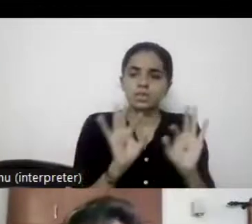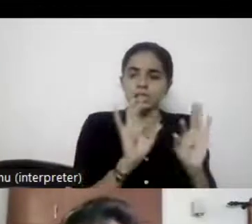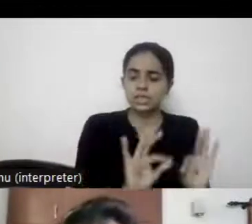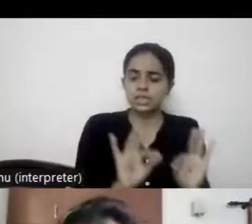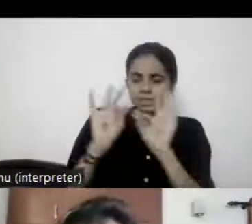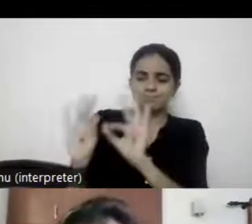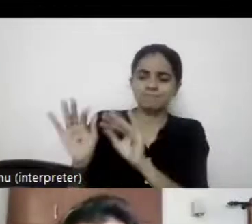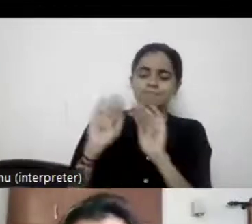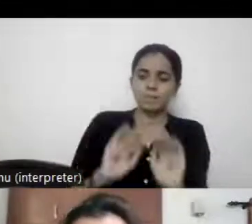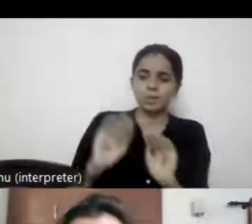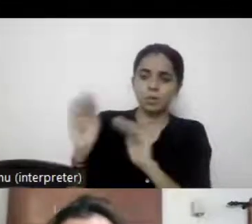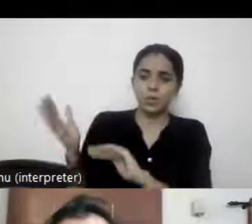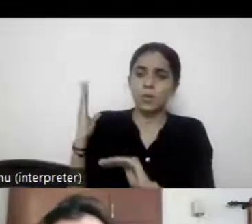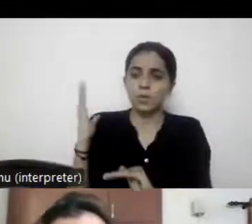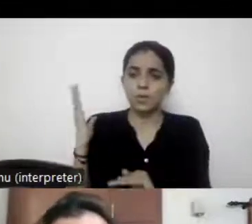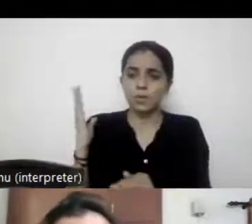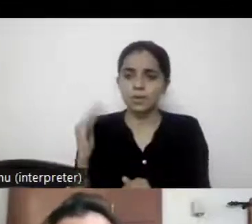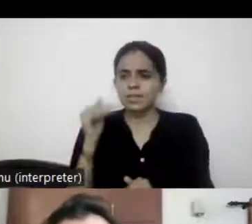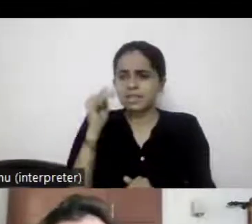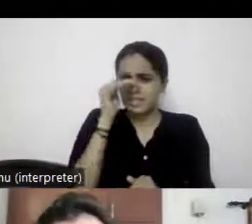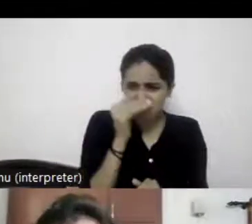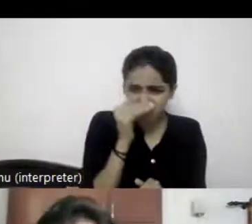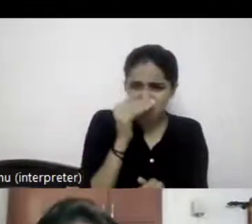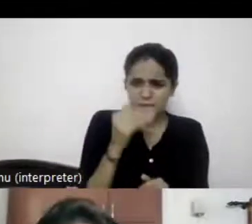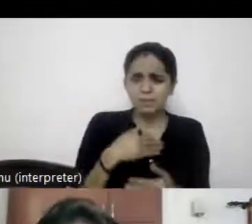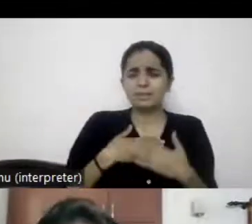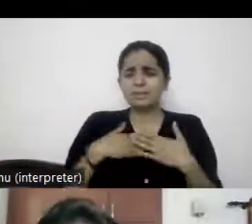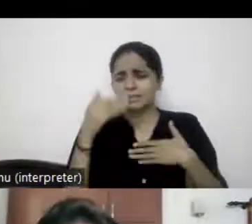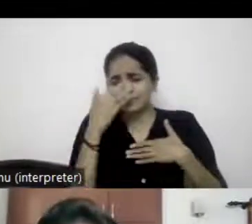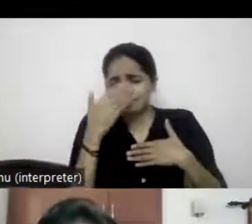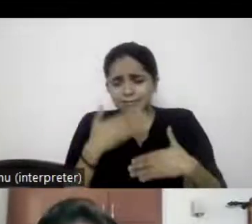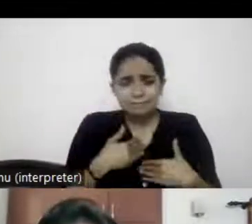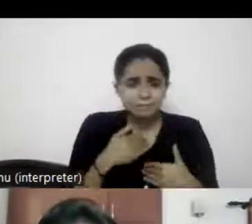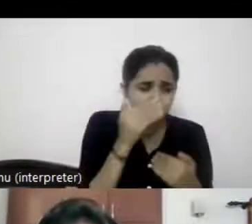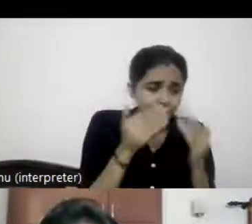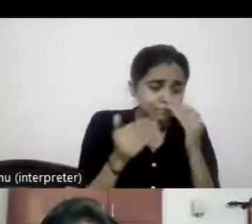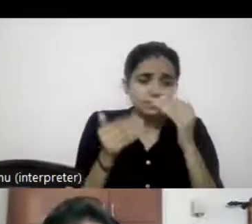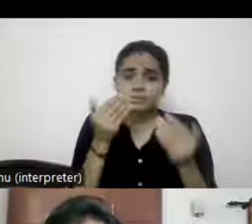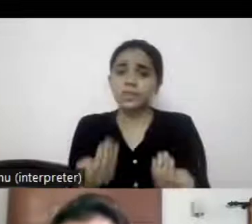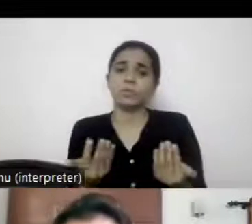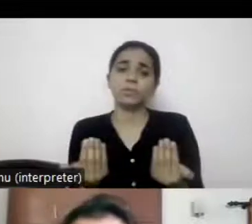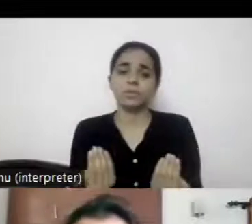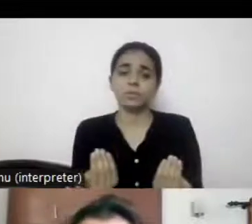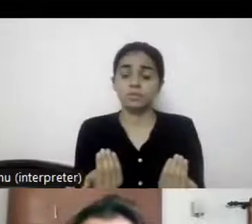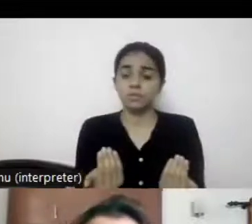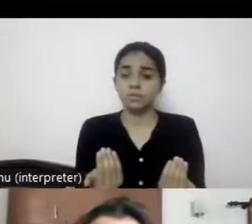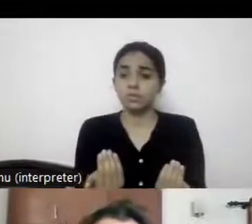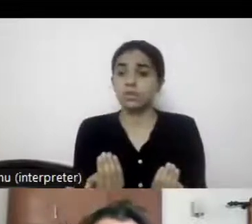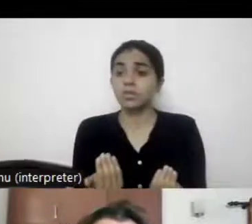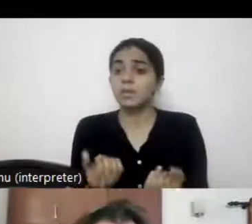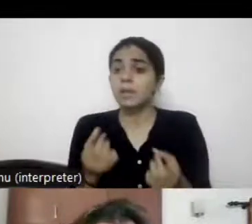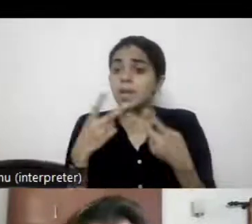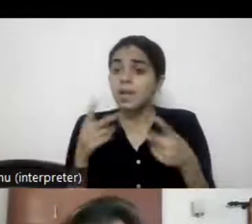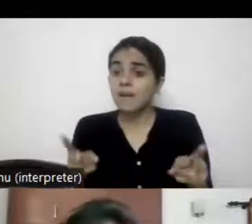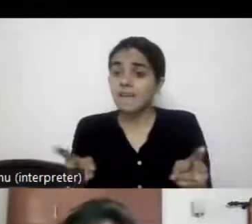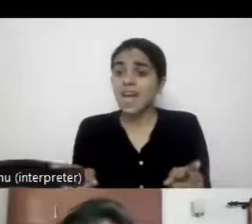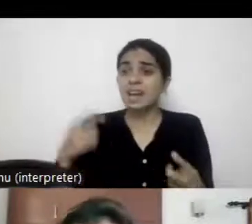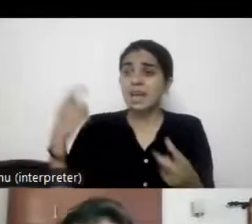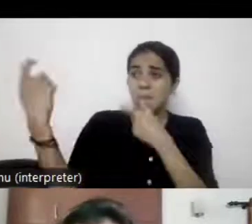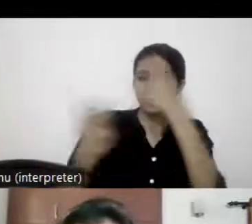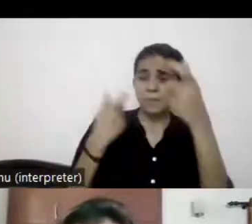hidden. There is a shame, there is a guilt attached to that person. And there are loads of